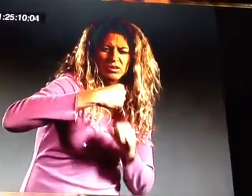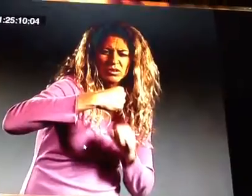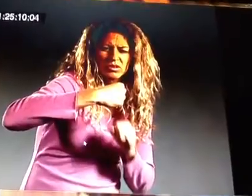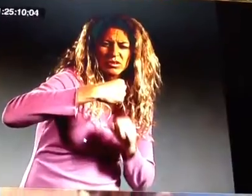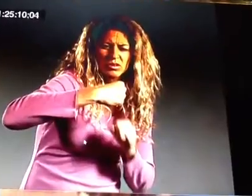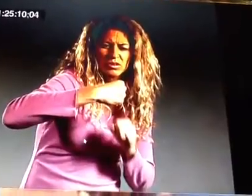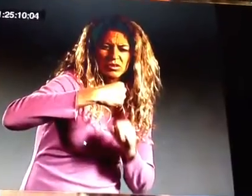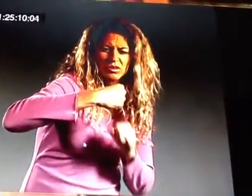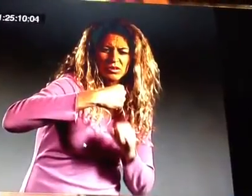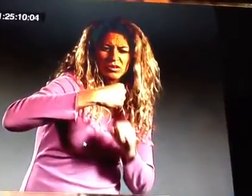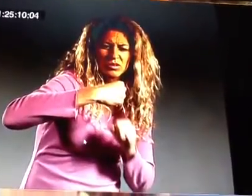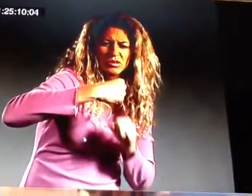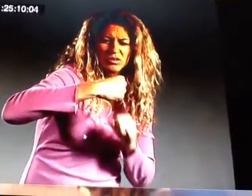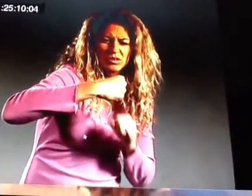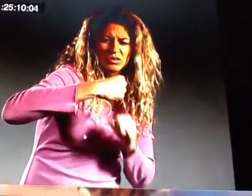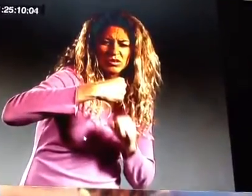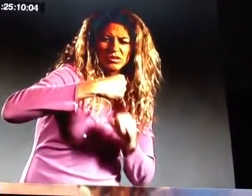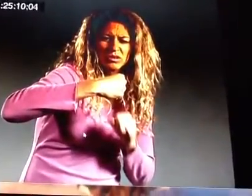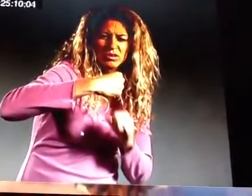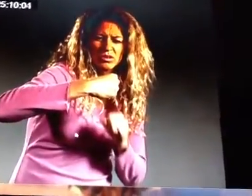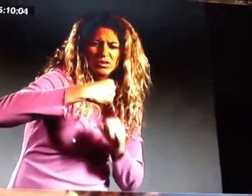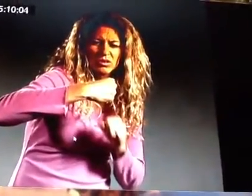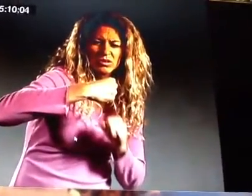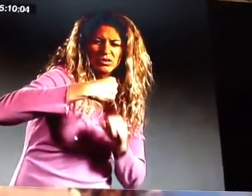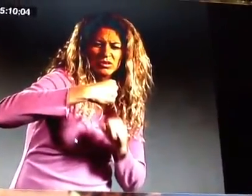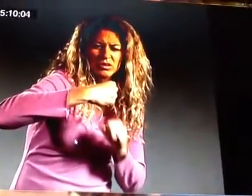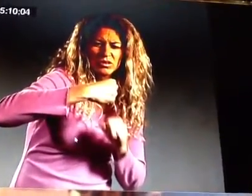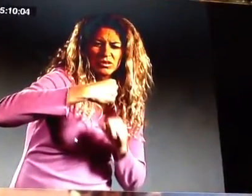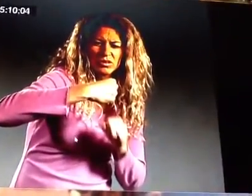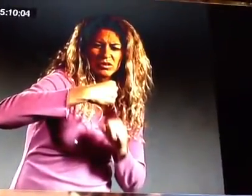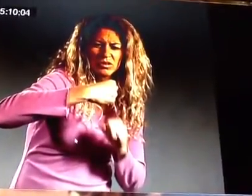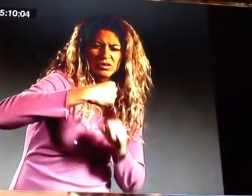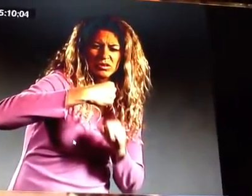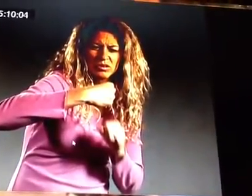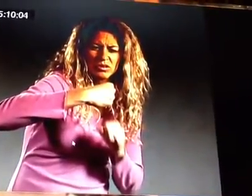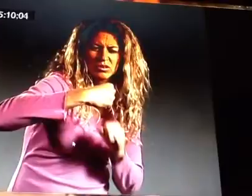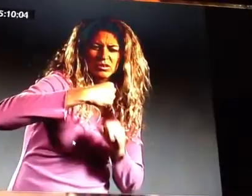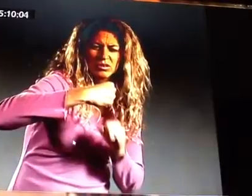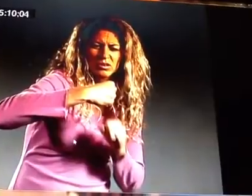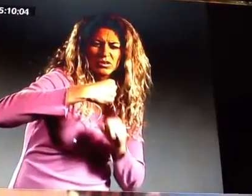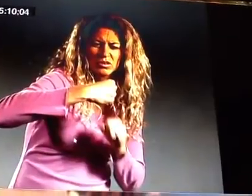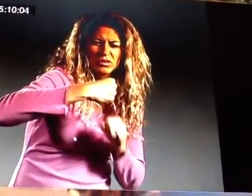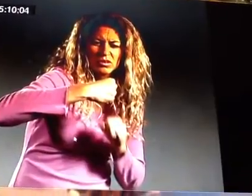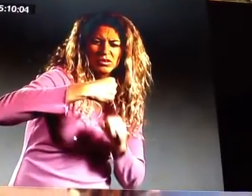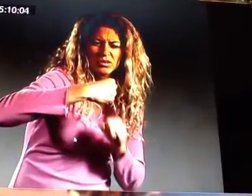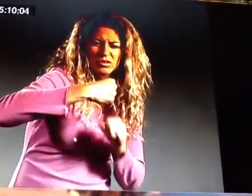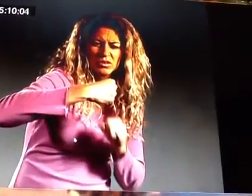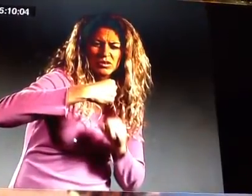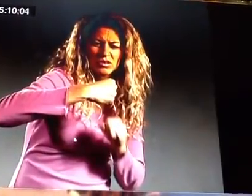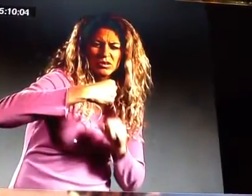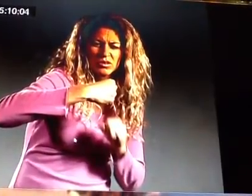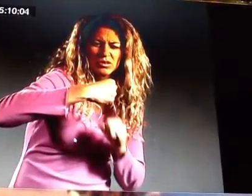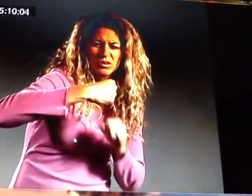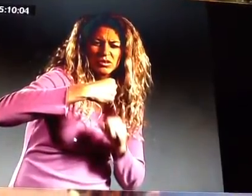one by one, one little seed. And I thought, one little seed will just push up one little tiny's head of lettuce. And I think lettuce is pretty easy to grow, so